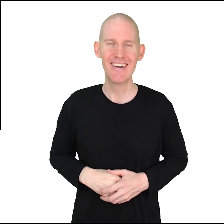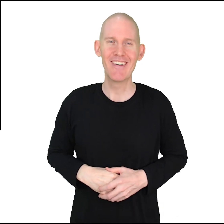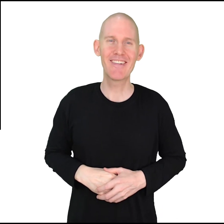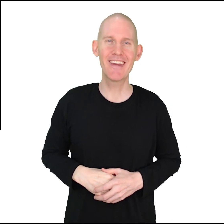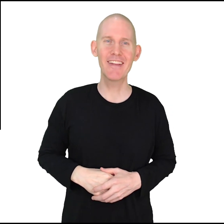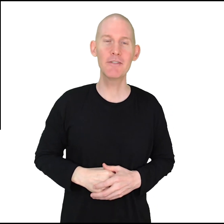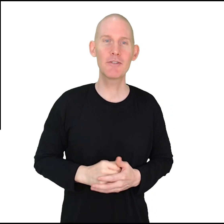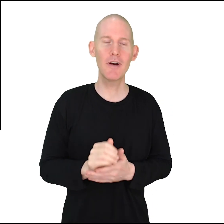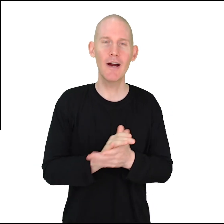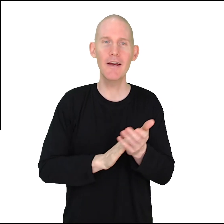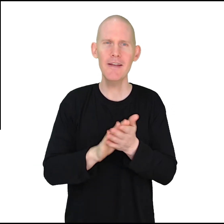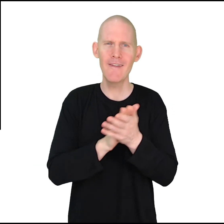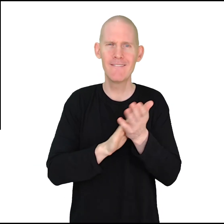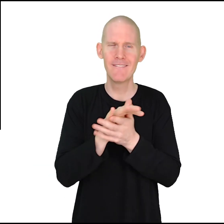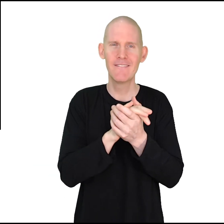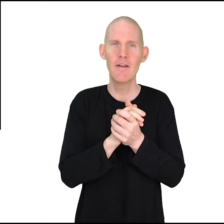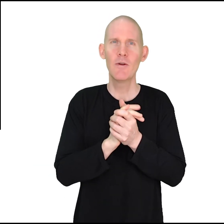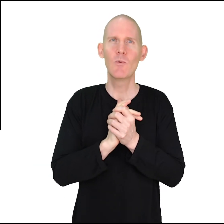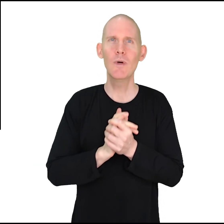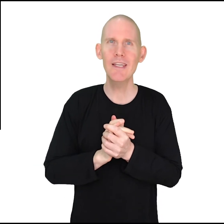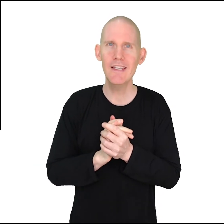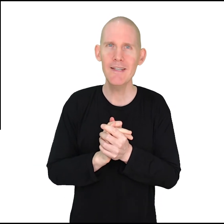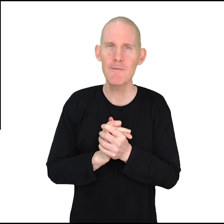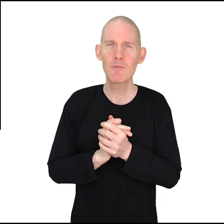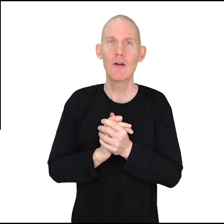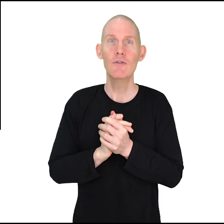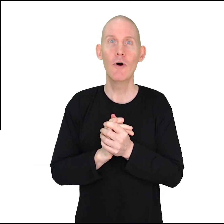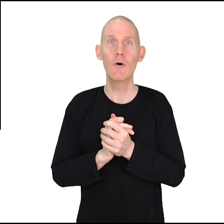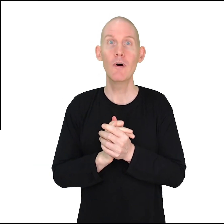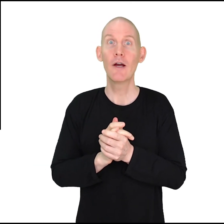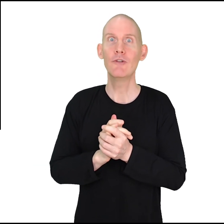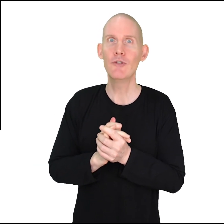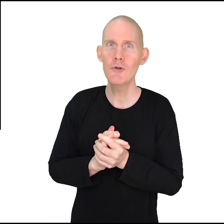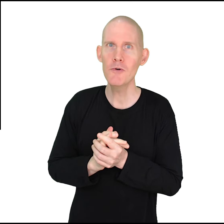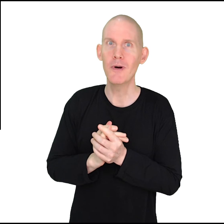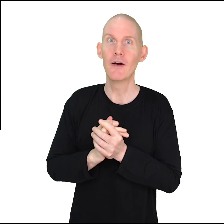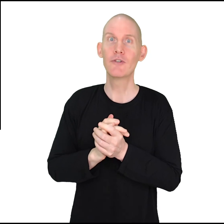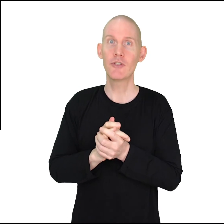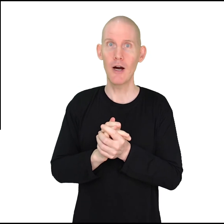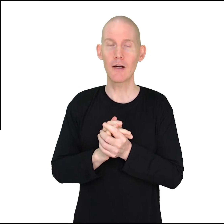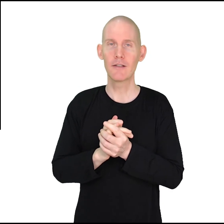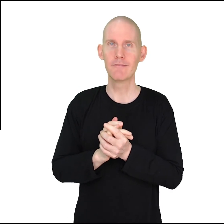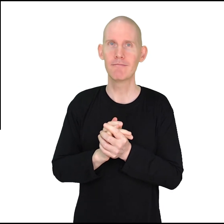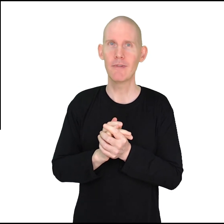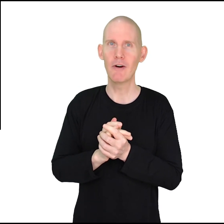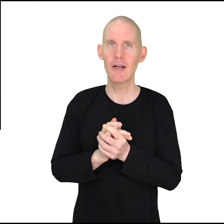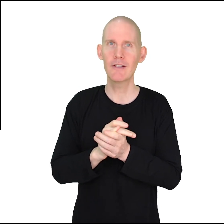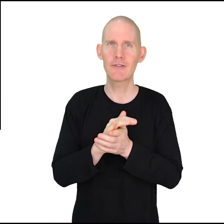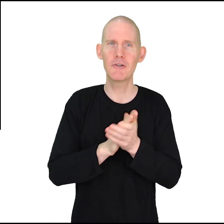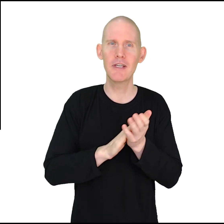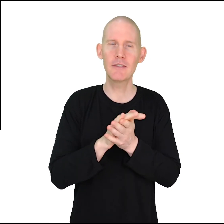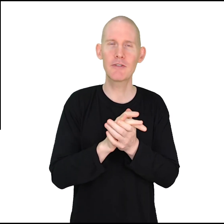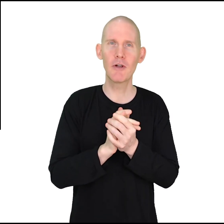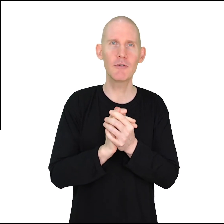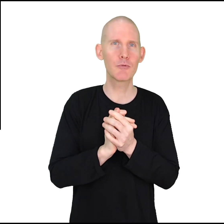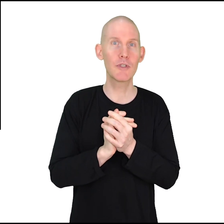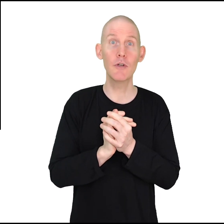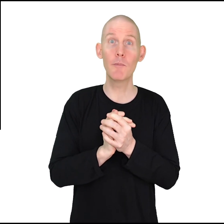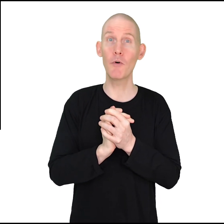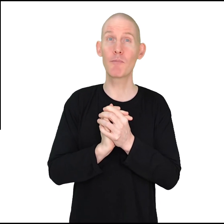Okay, let's try. We know you shocked. All right, let's go nice and slow, switching out both